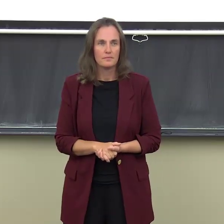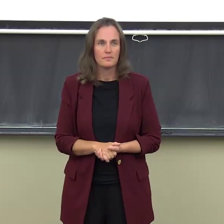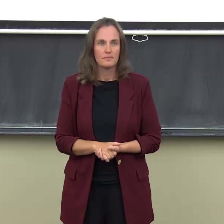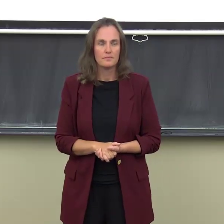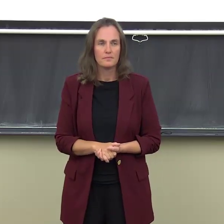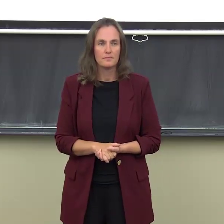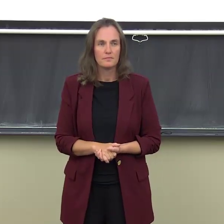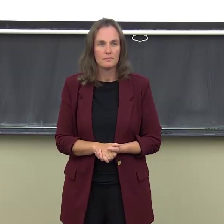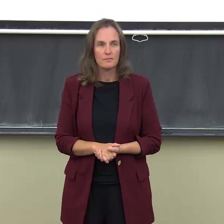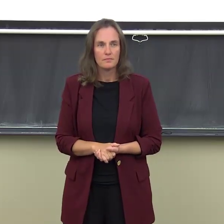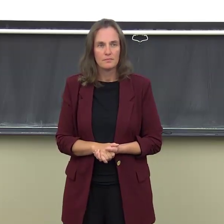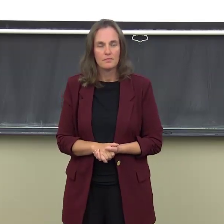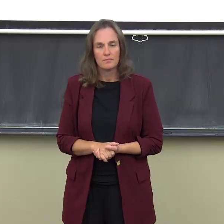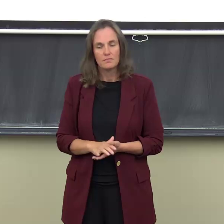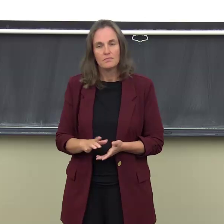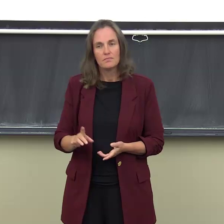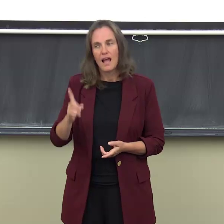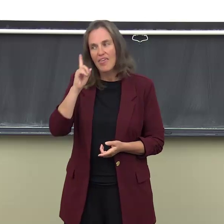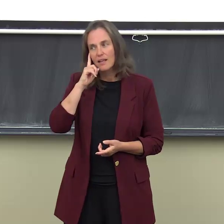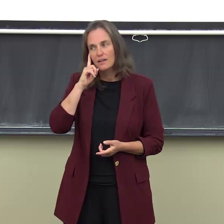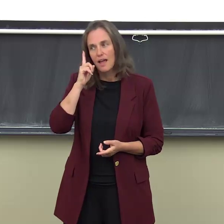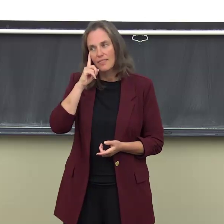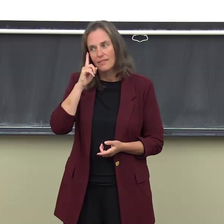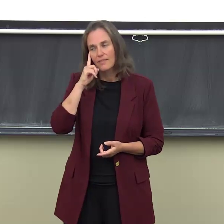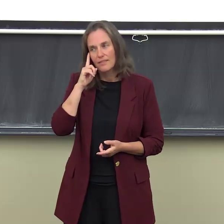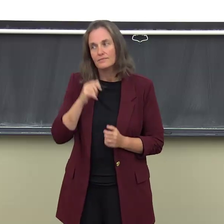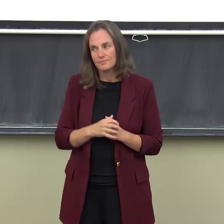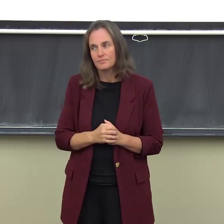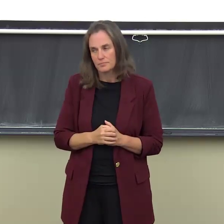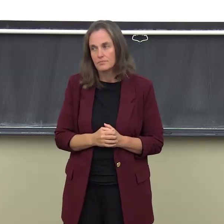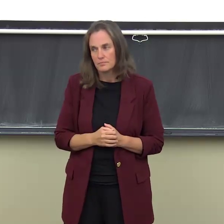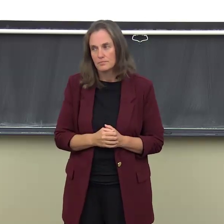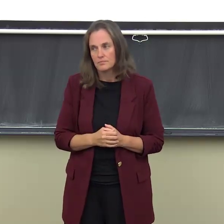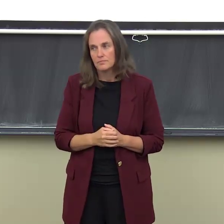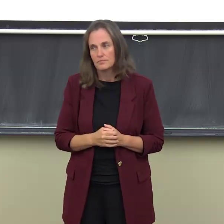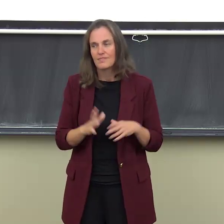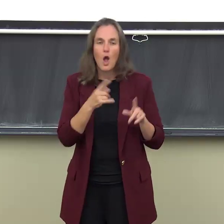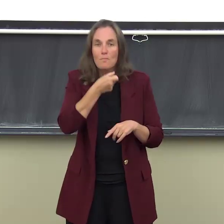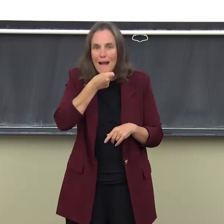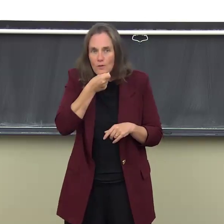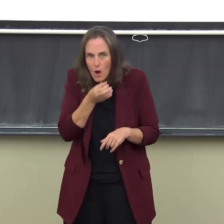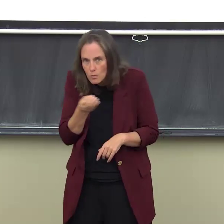So we I were, think yeah. Go ahead. Yes. I think